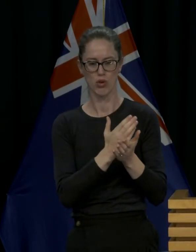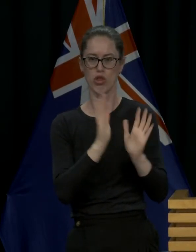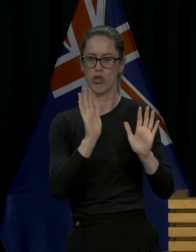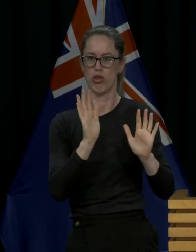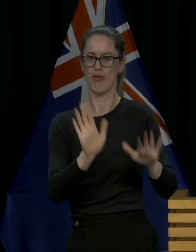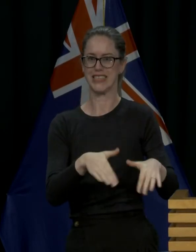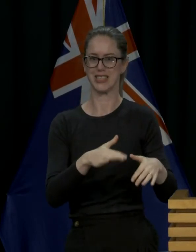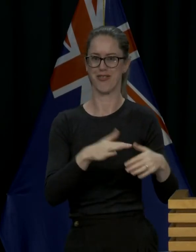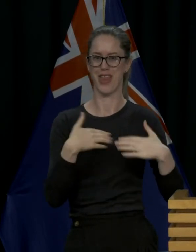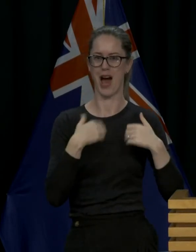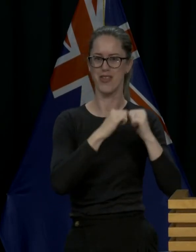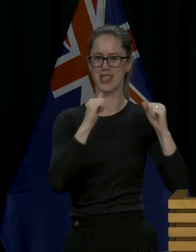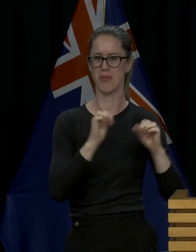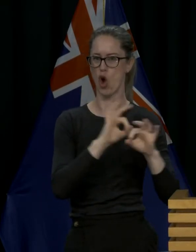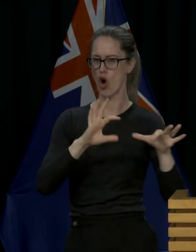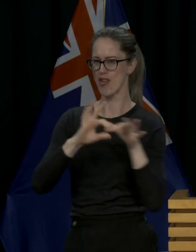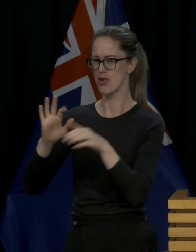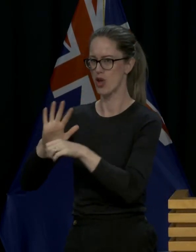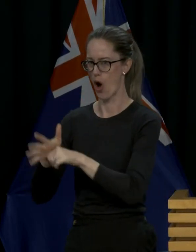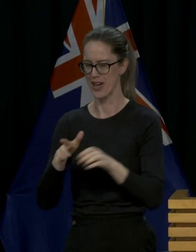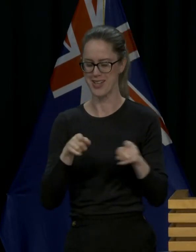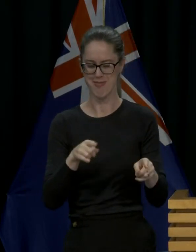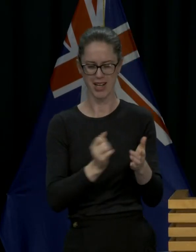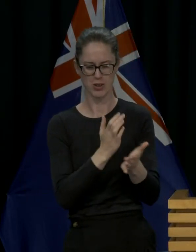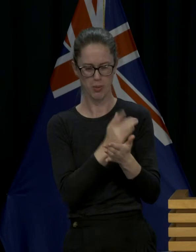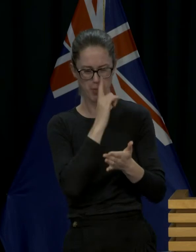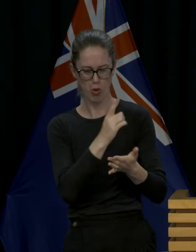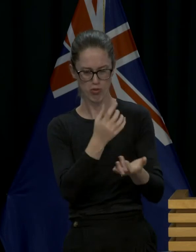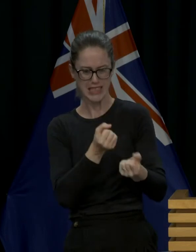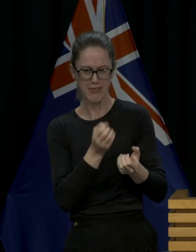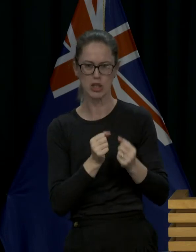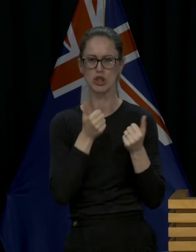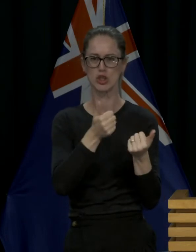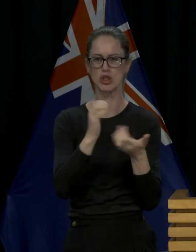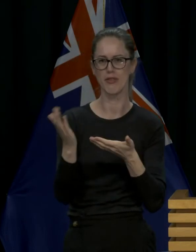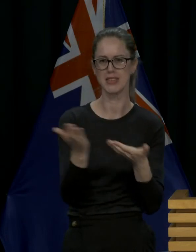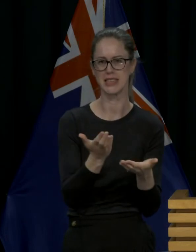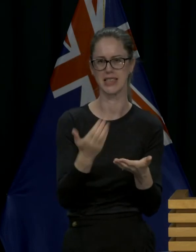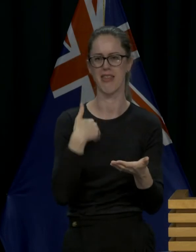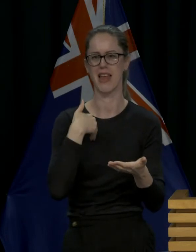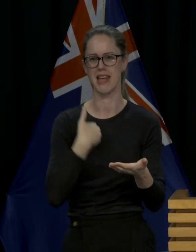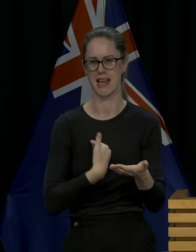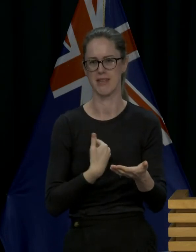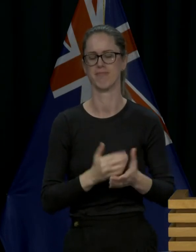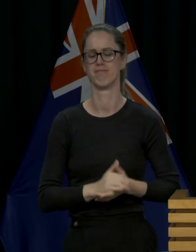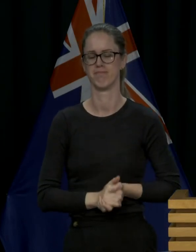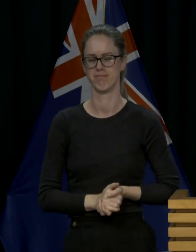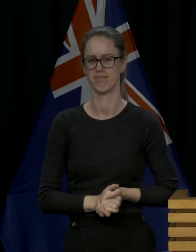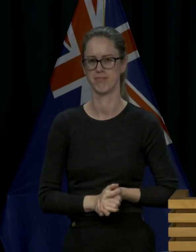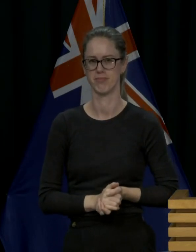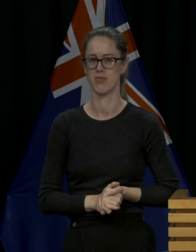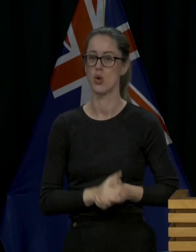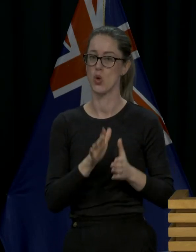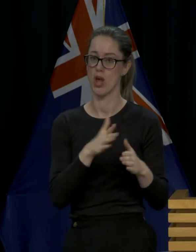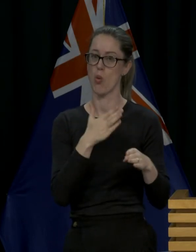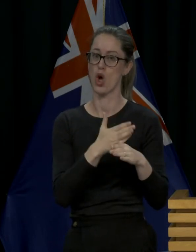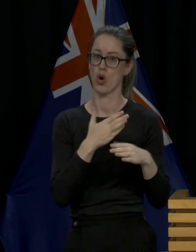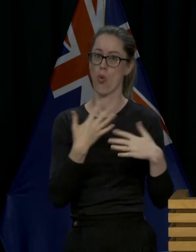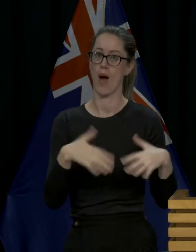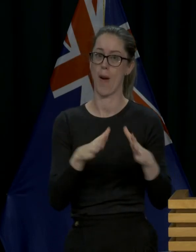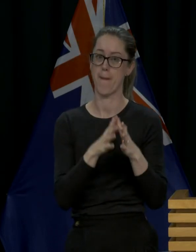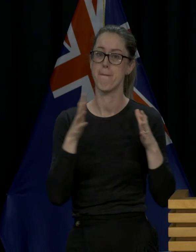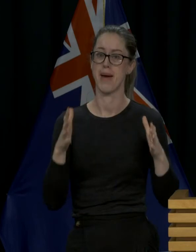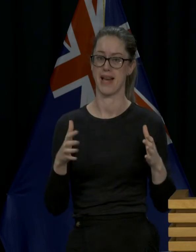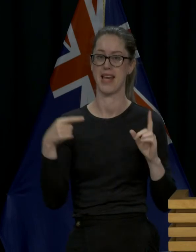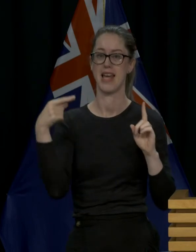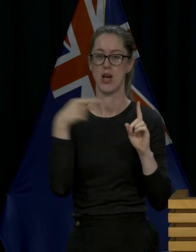system and the New Zealanders that access it are getting the services they need and deserve. It will be a big piece of work, and